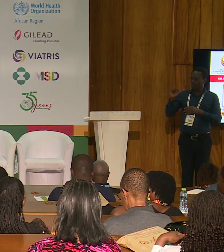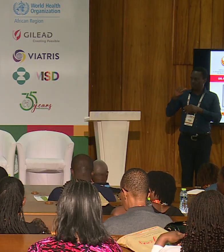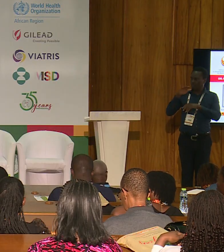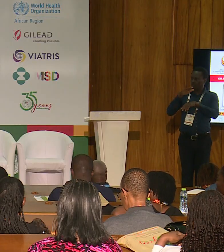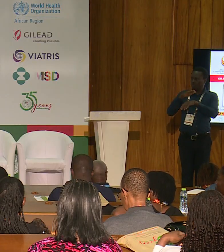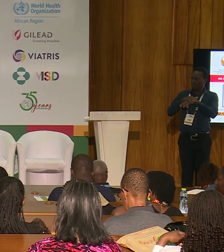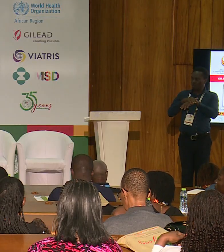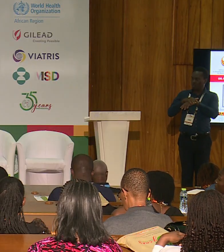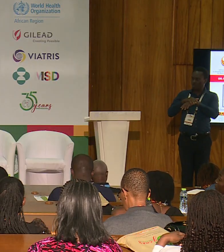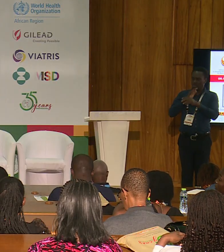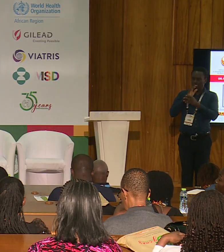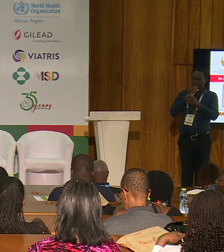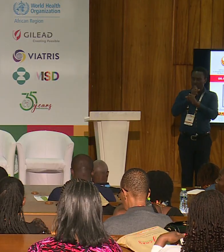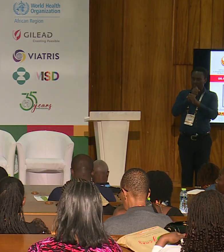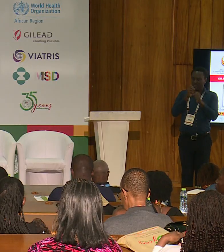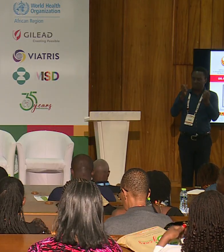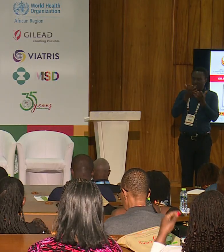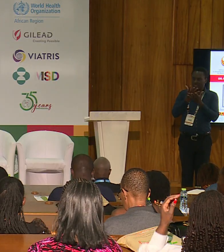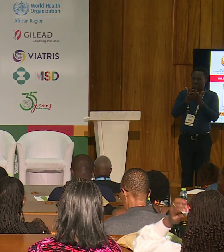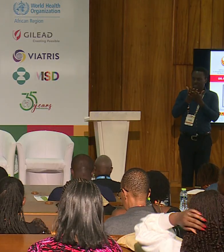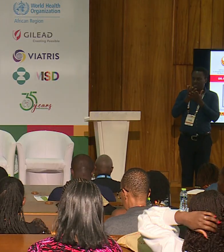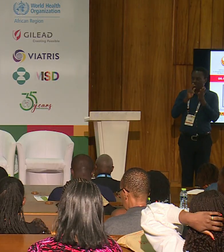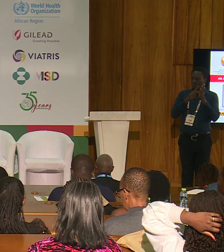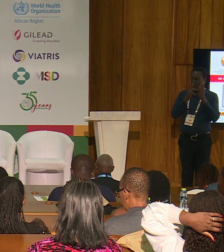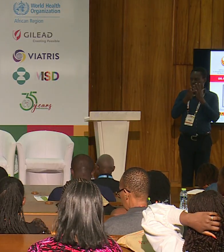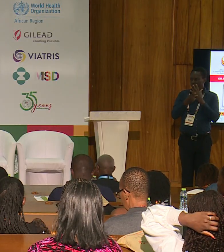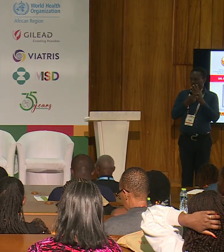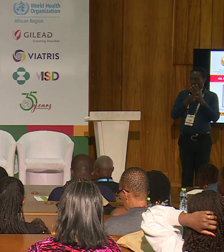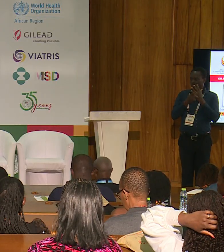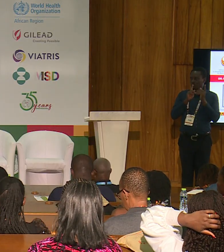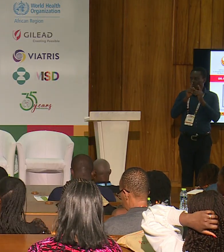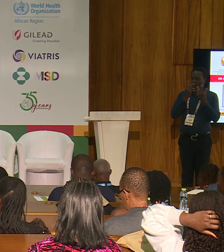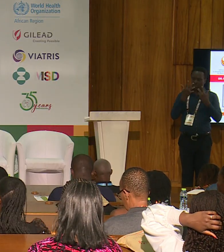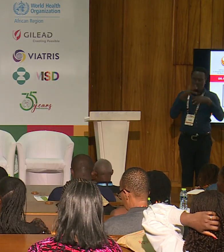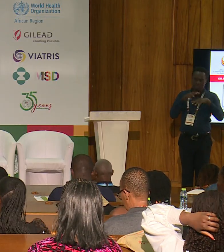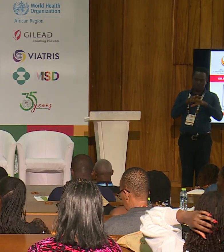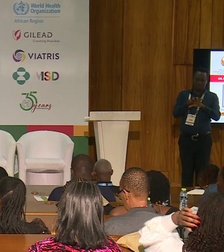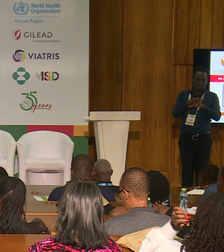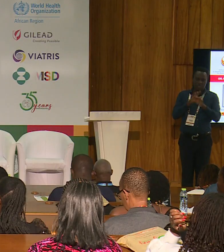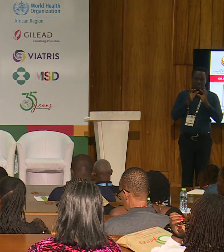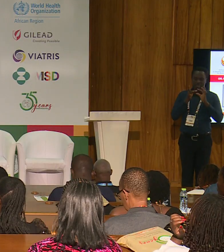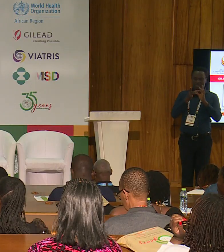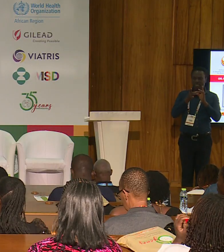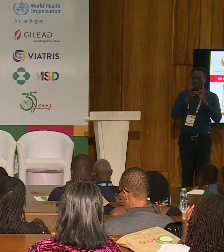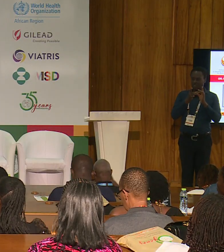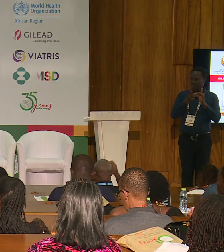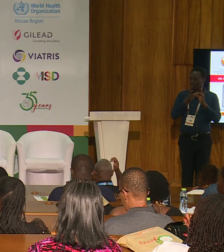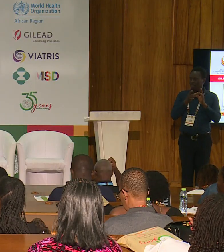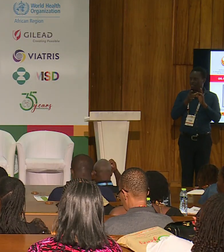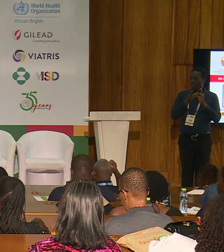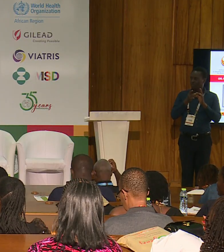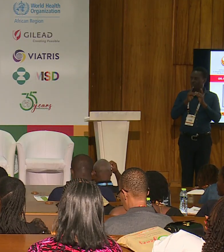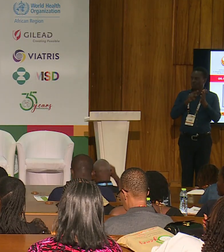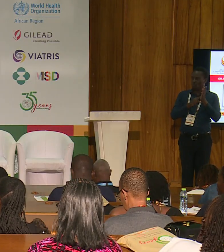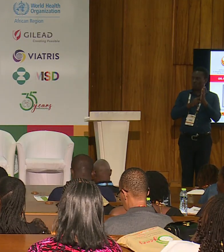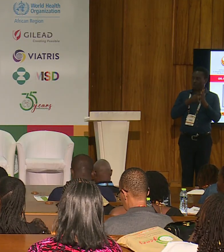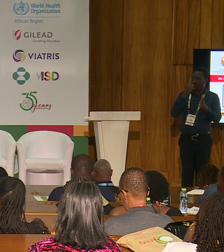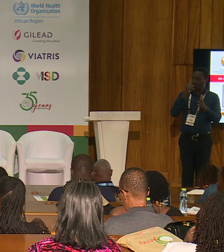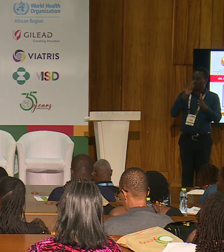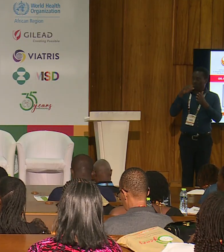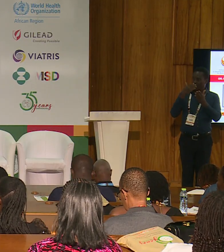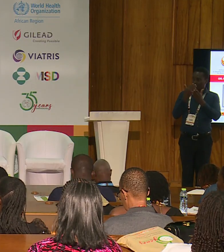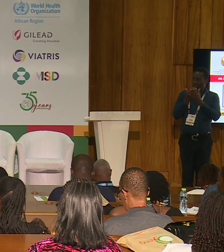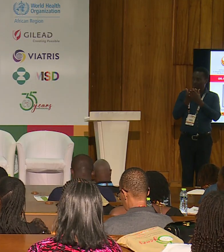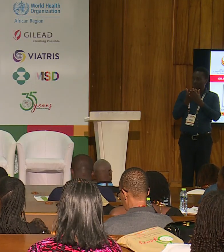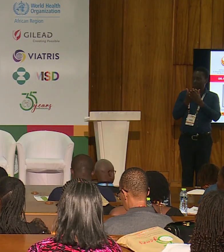safety net program, you talked about integration and linkages. I would like to know that once you reach out to